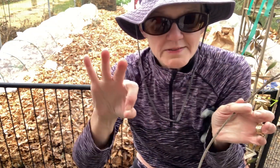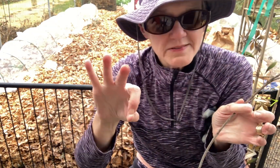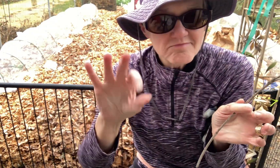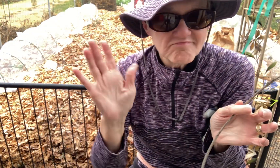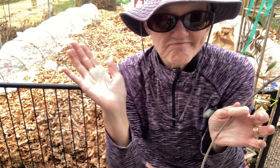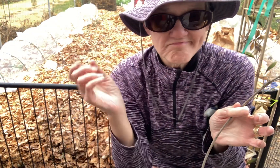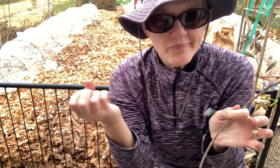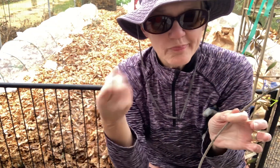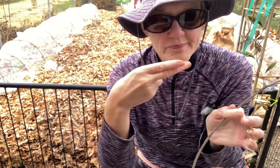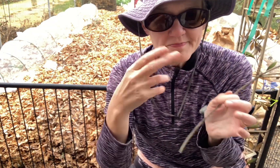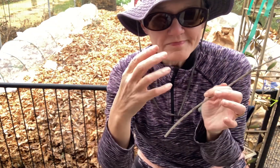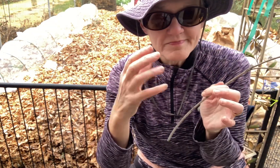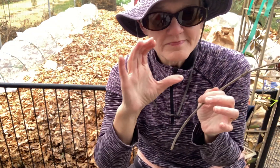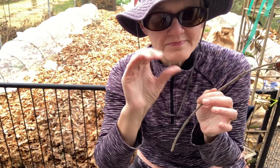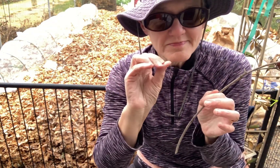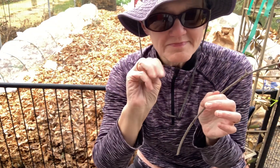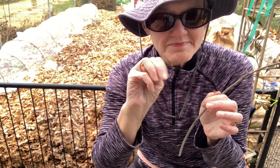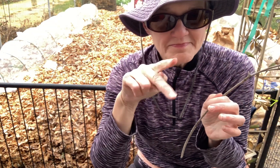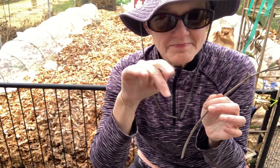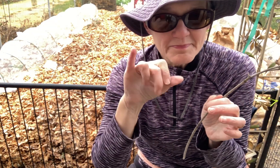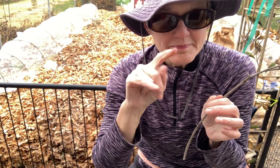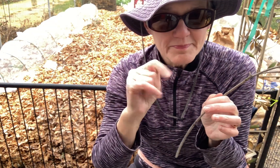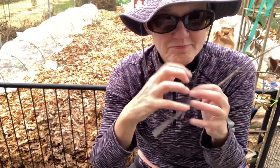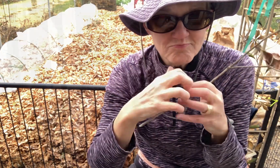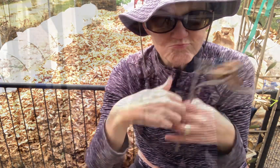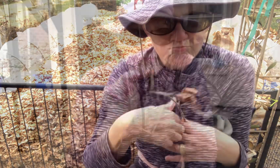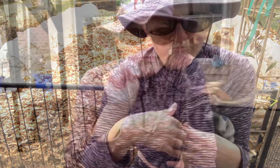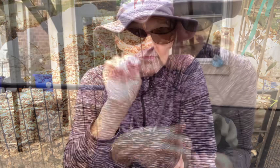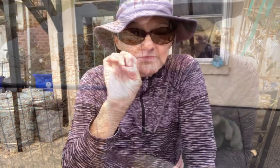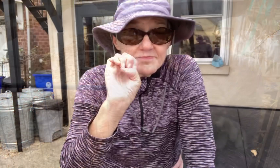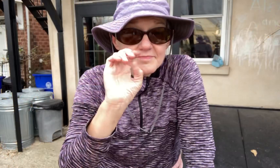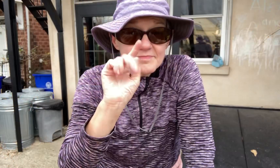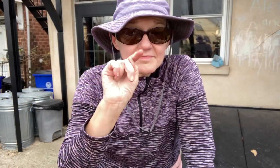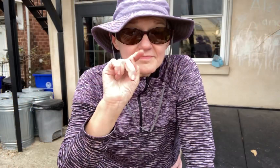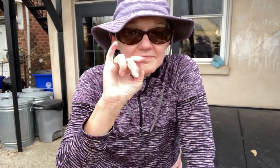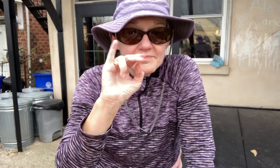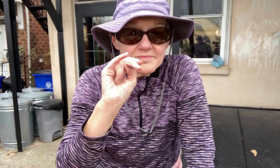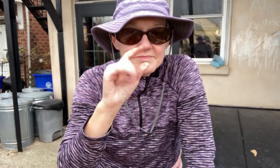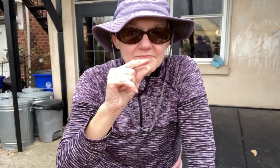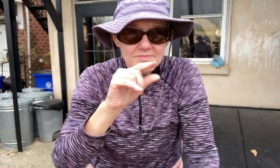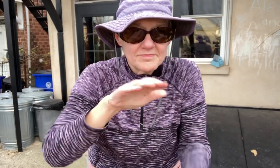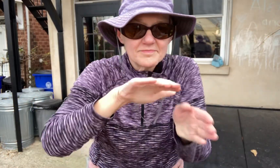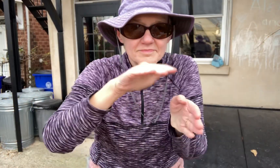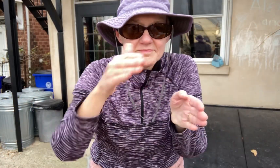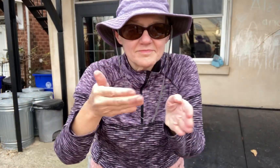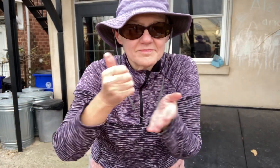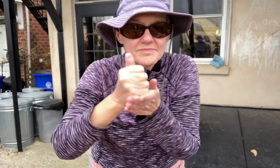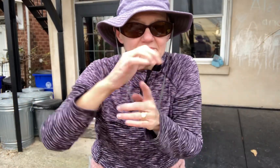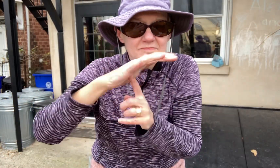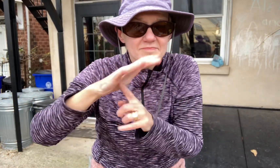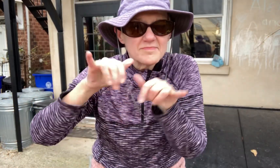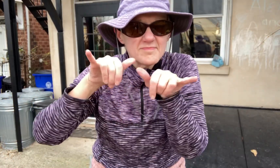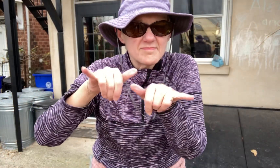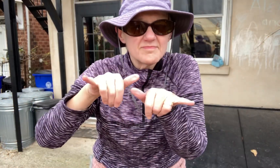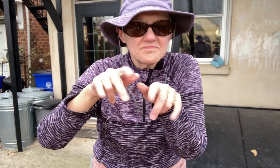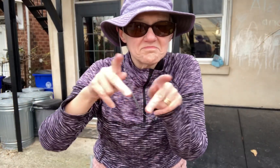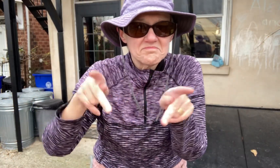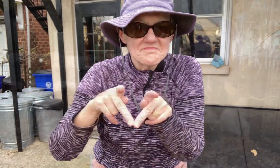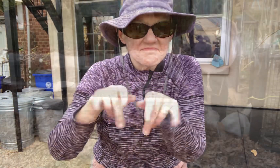Now you're going to find sticks in the bags, but just put them in the compost. They'll eventually break down. Let's go ahead and put the netting on